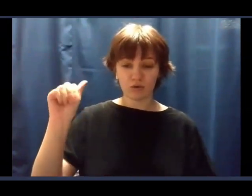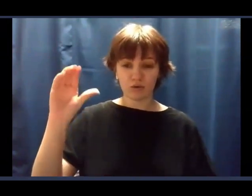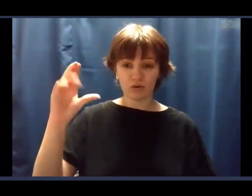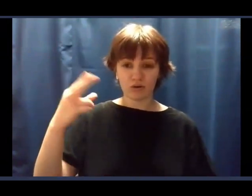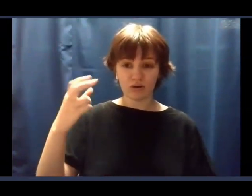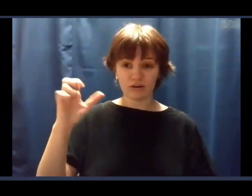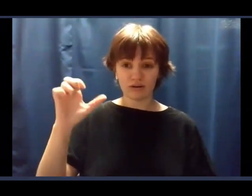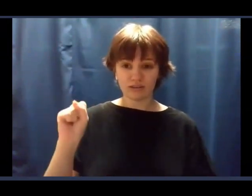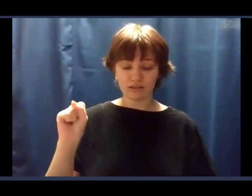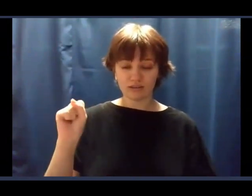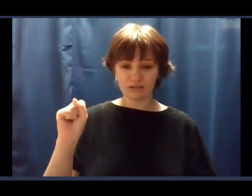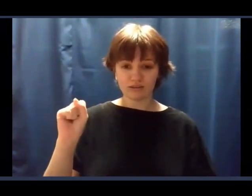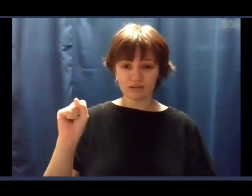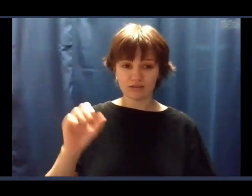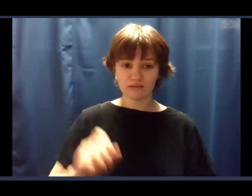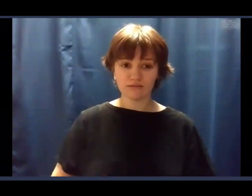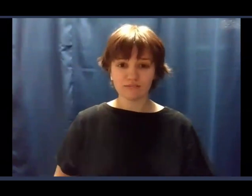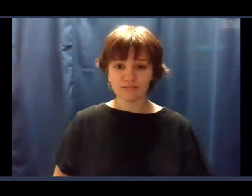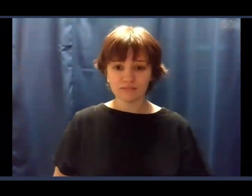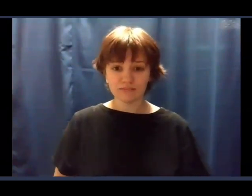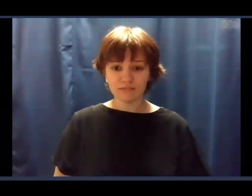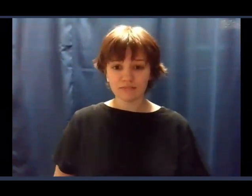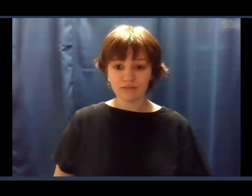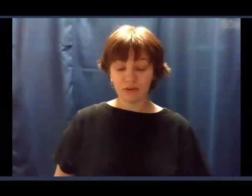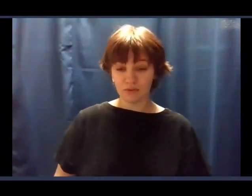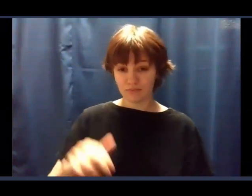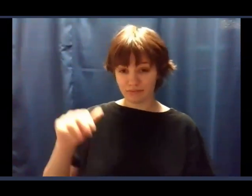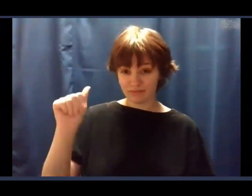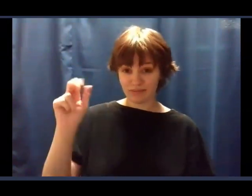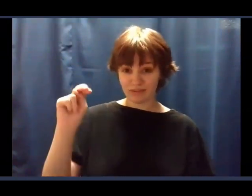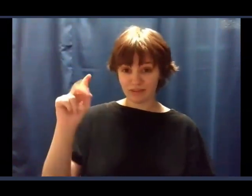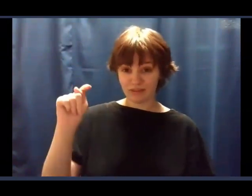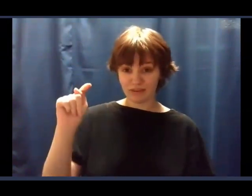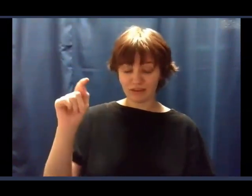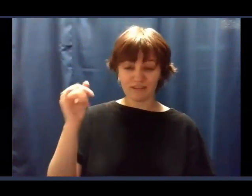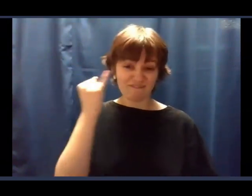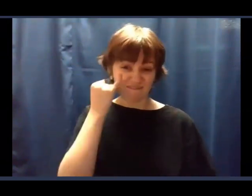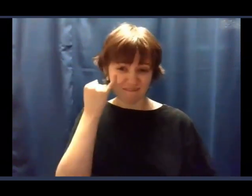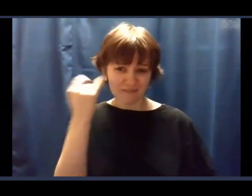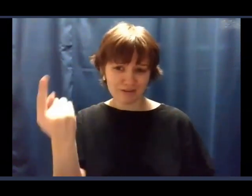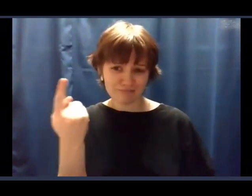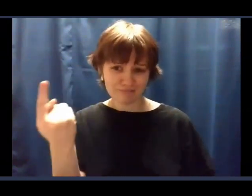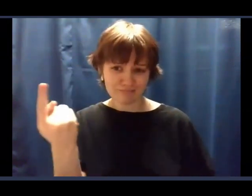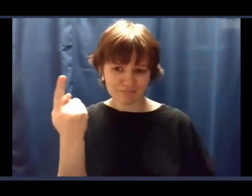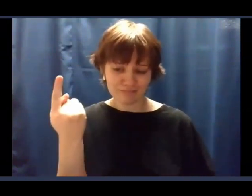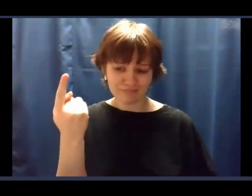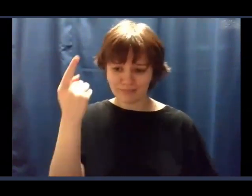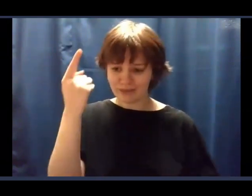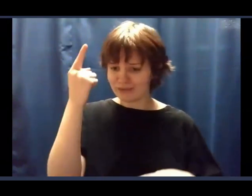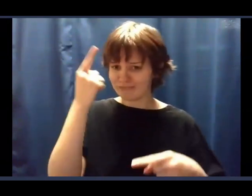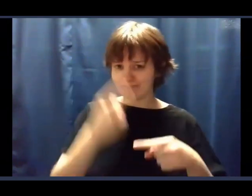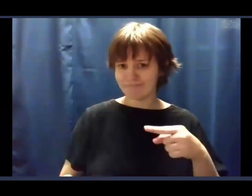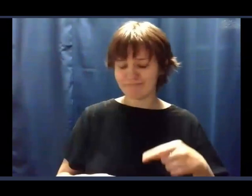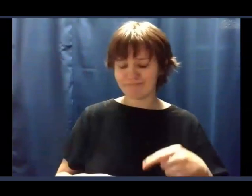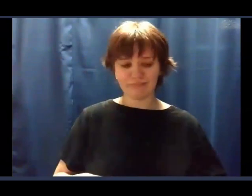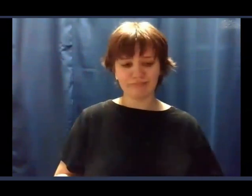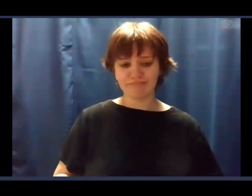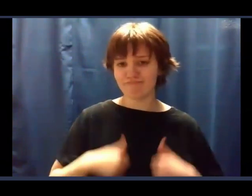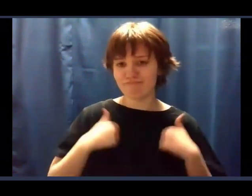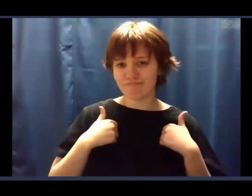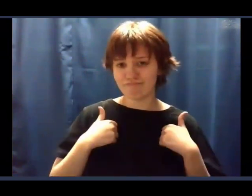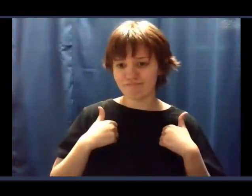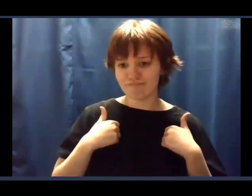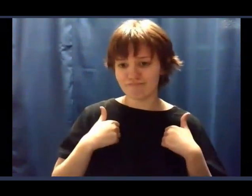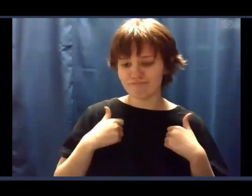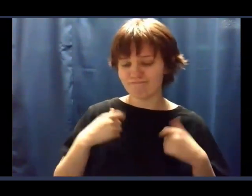like blood cells or the parts of an organism than they are like individual animals. But